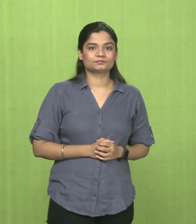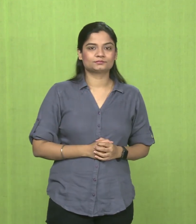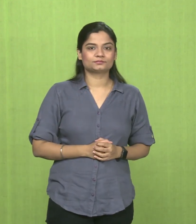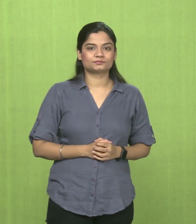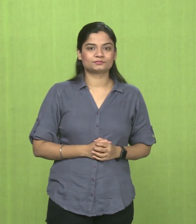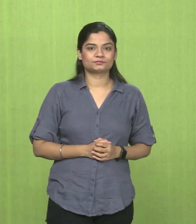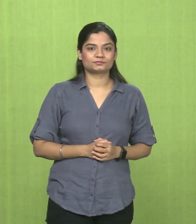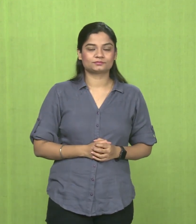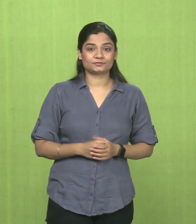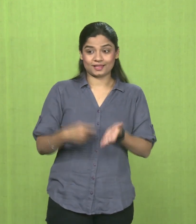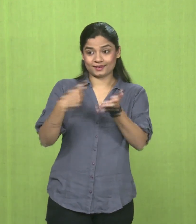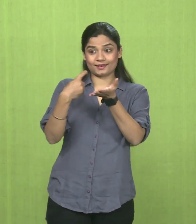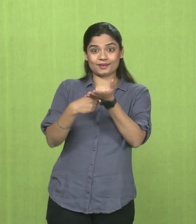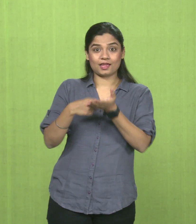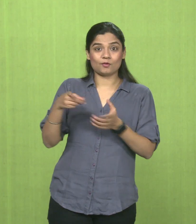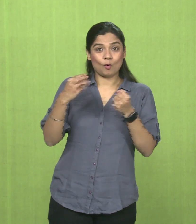buy their own house now. So,